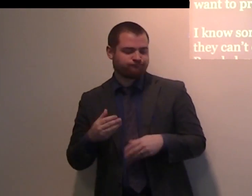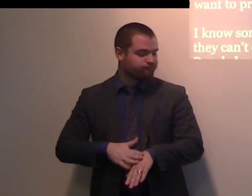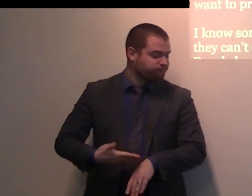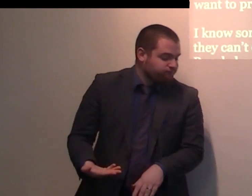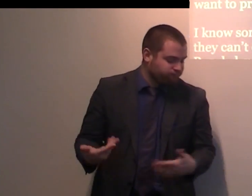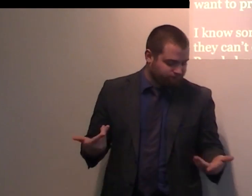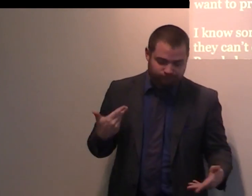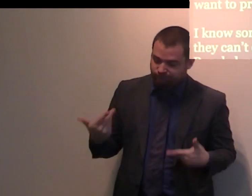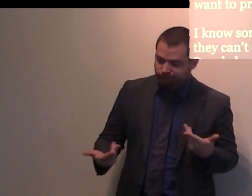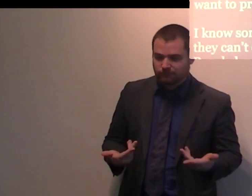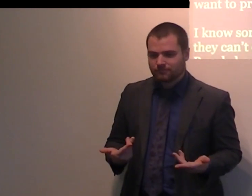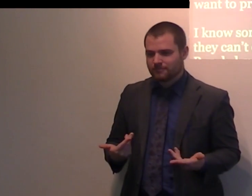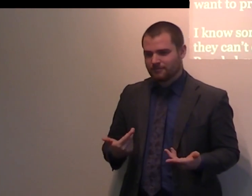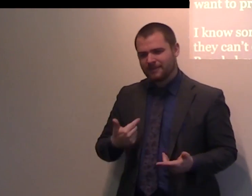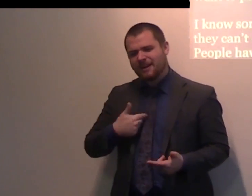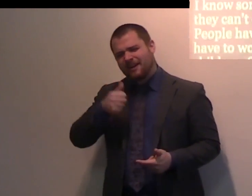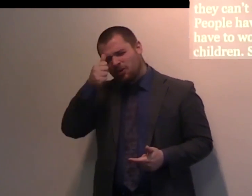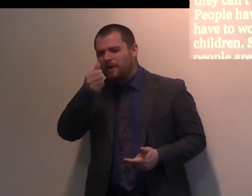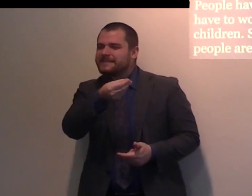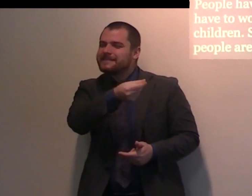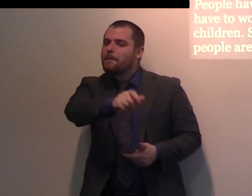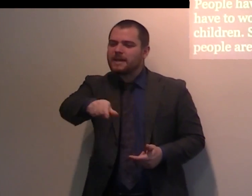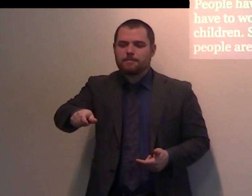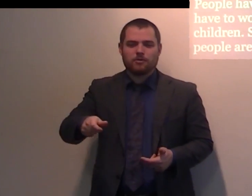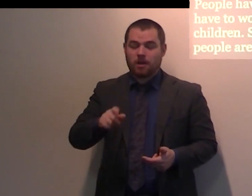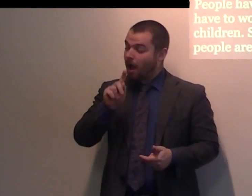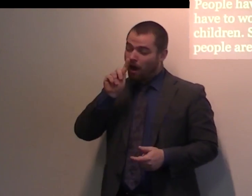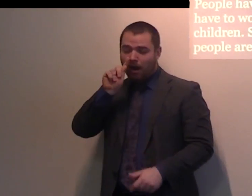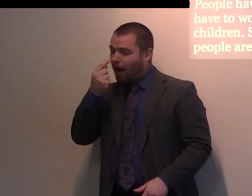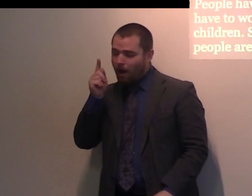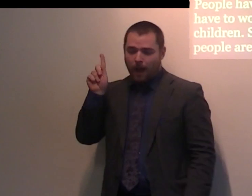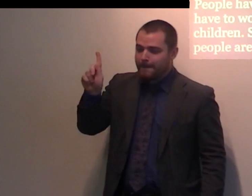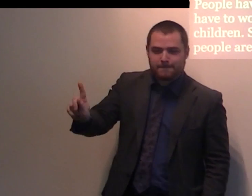I know some people have a good reason they can't come to the prayer meeting.